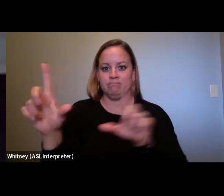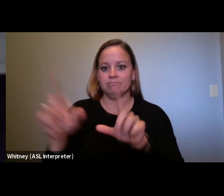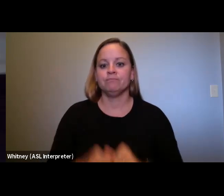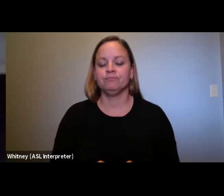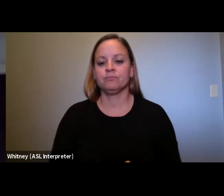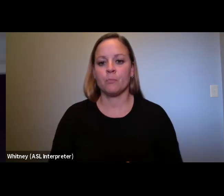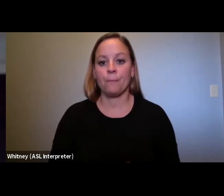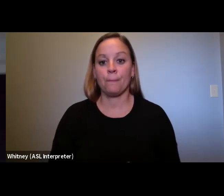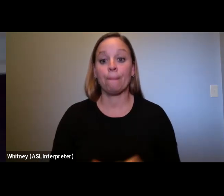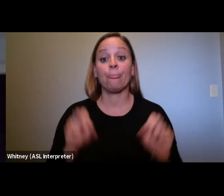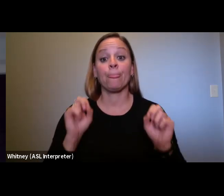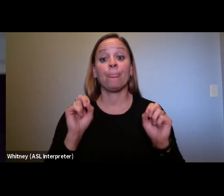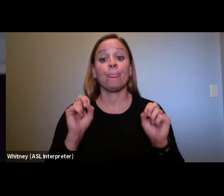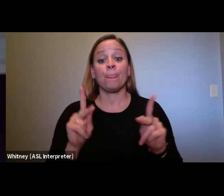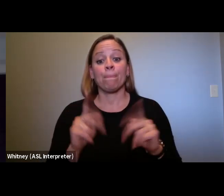All right.